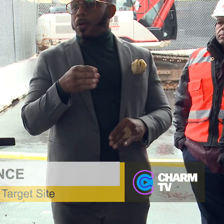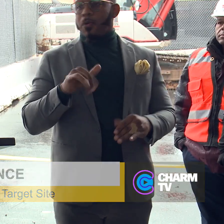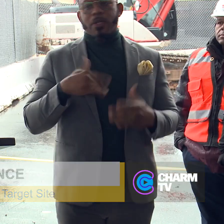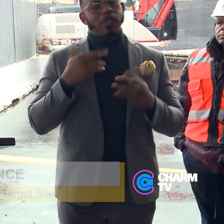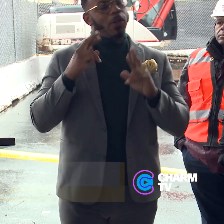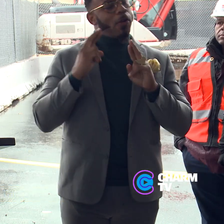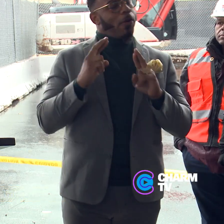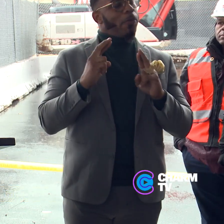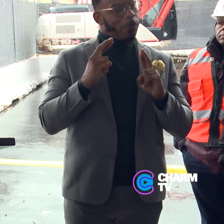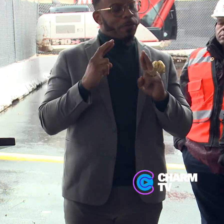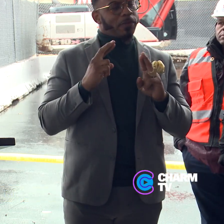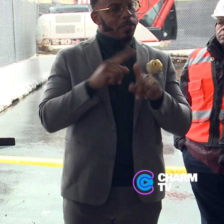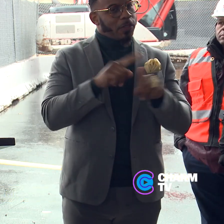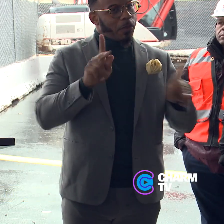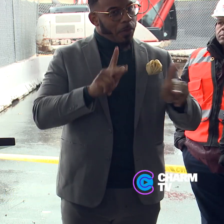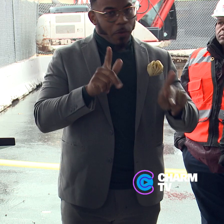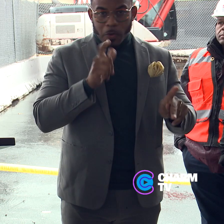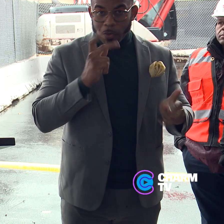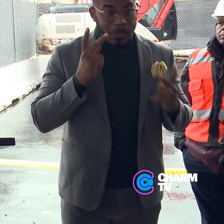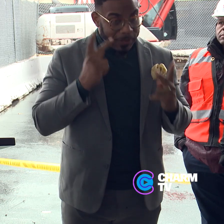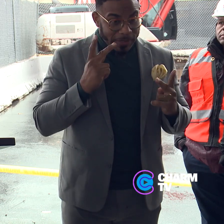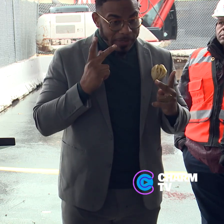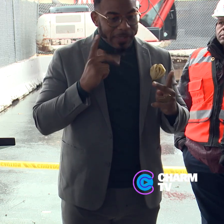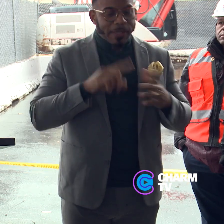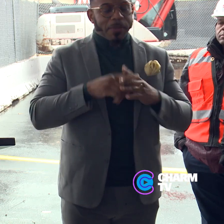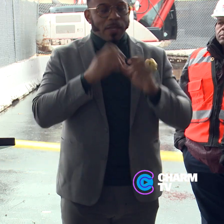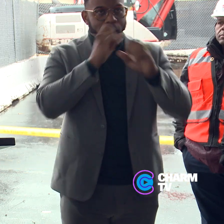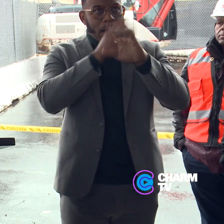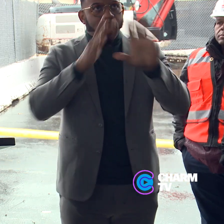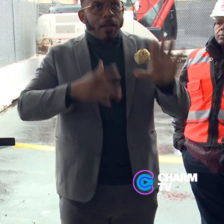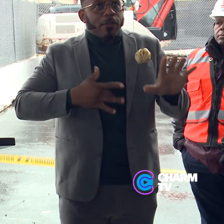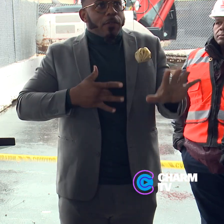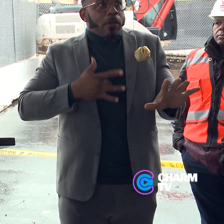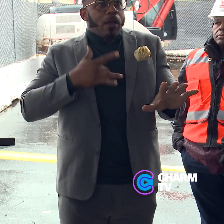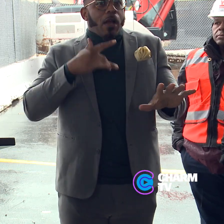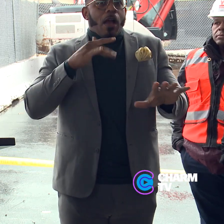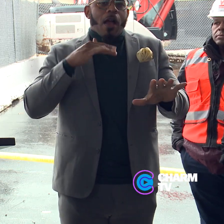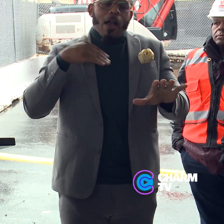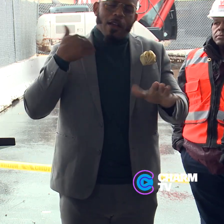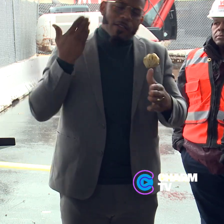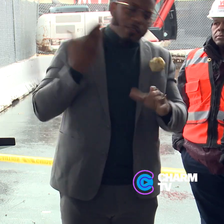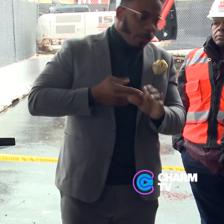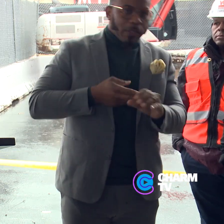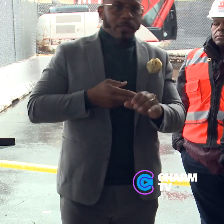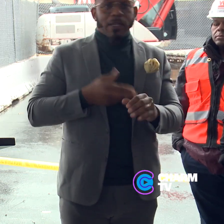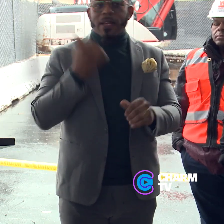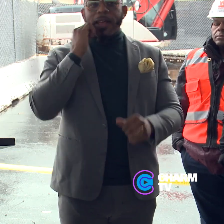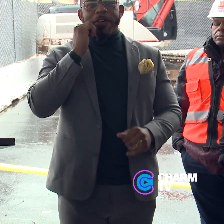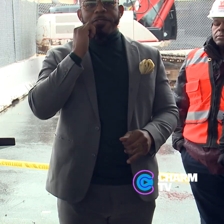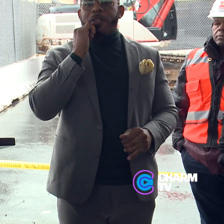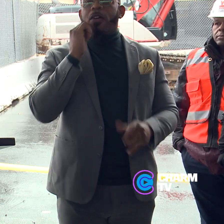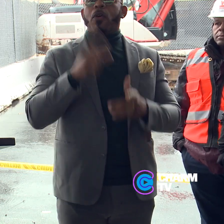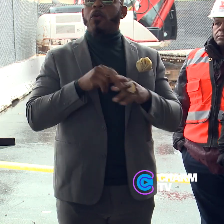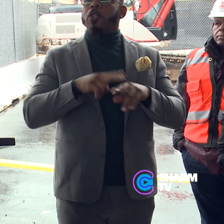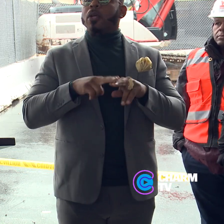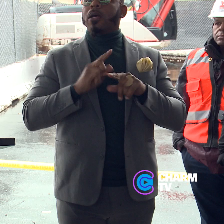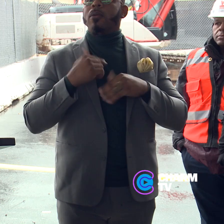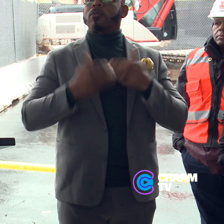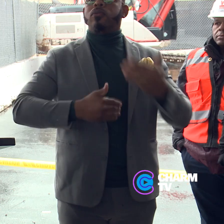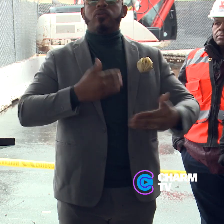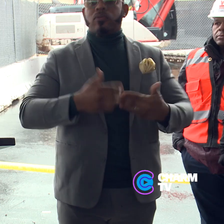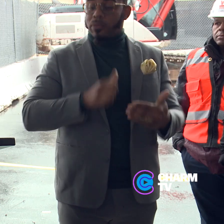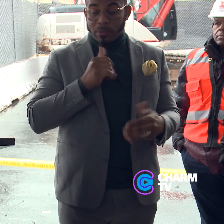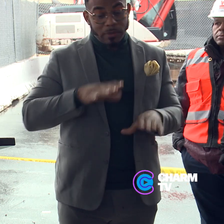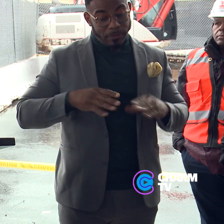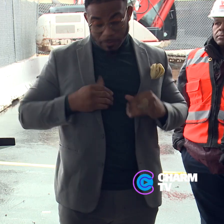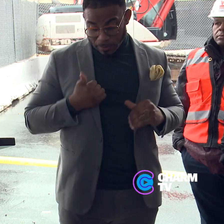just hope that those people who don't see it can begin to feel it and get on the train, because I say every day, once the train is full, we will not